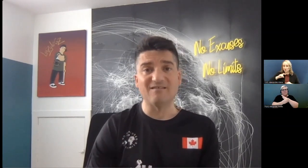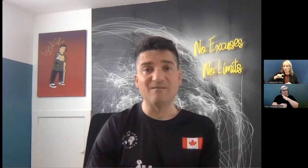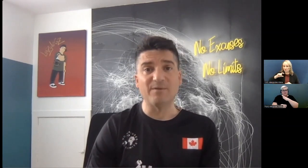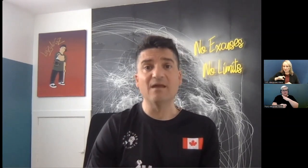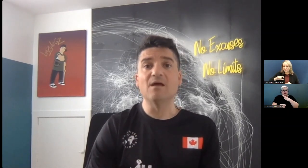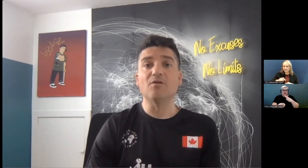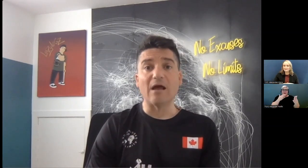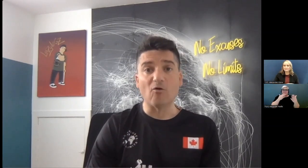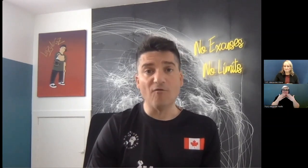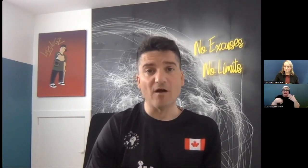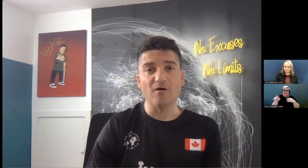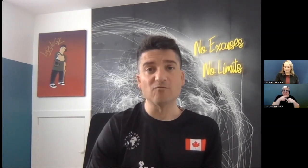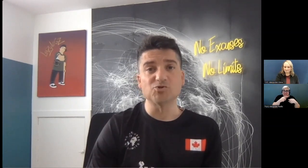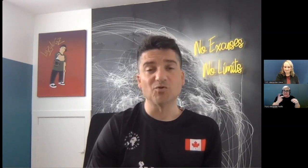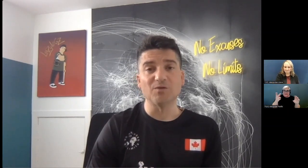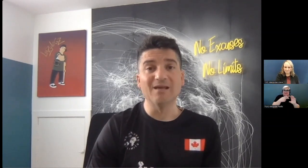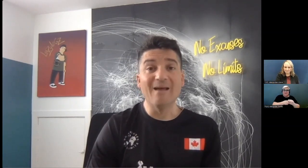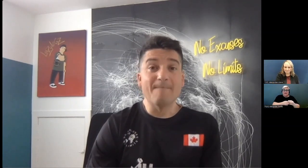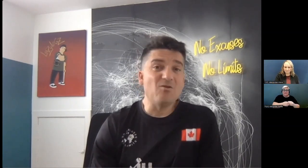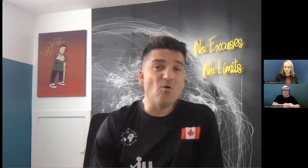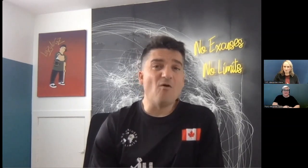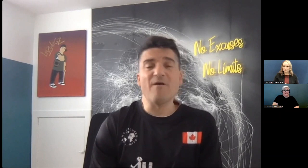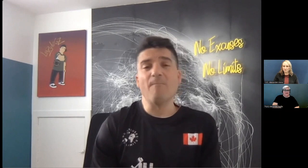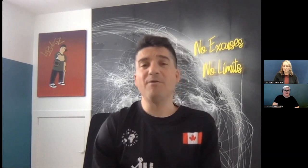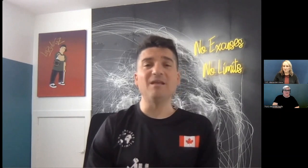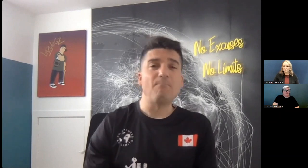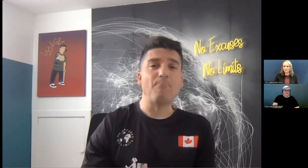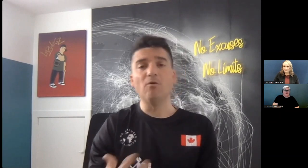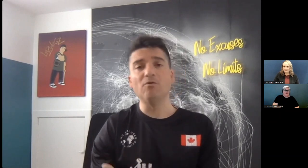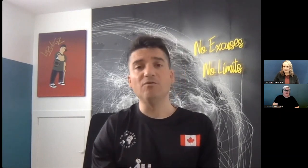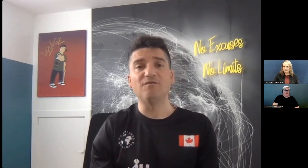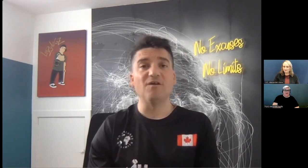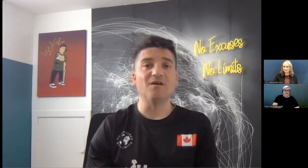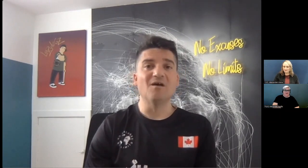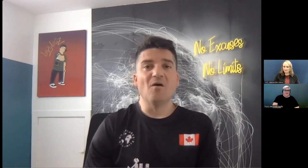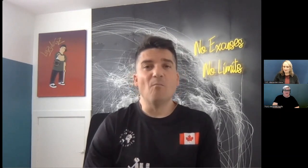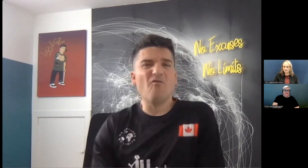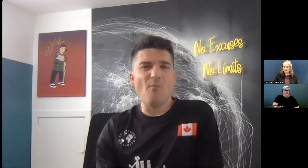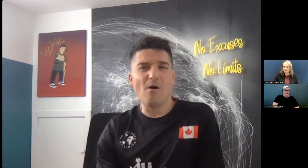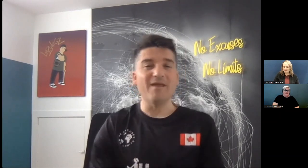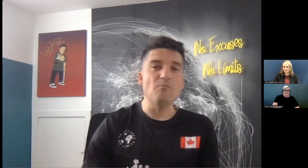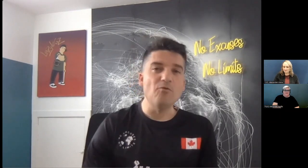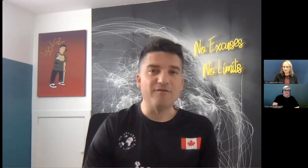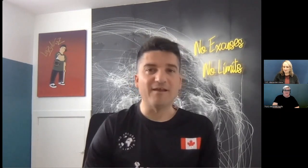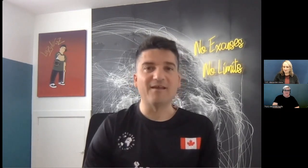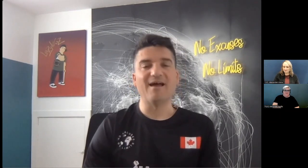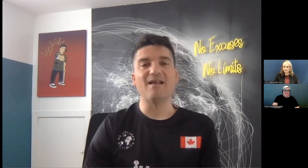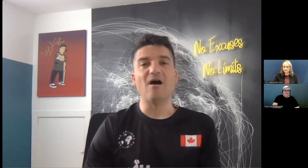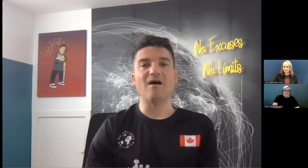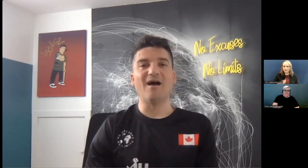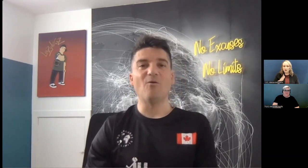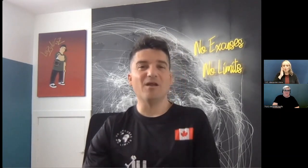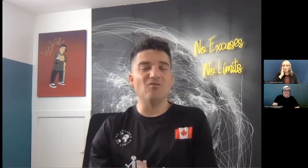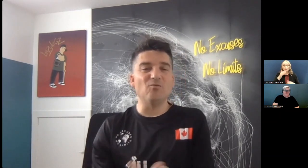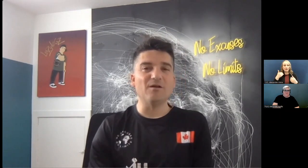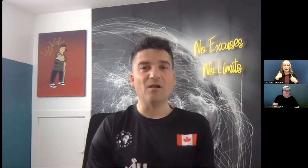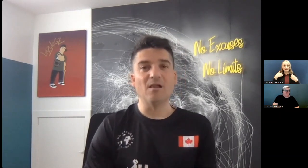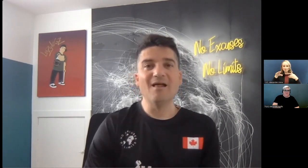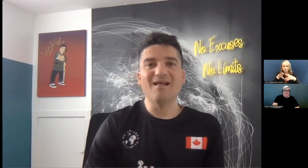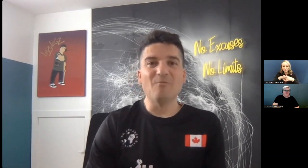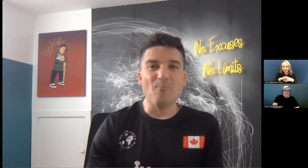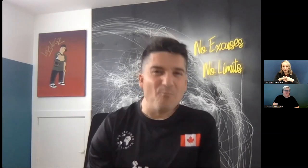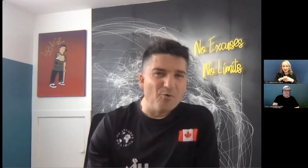a participé dans la Thank you for participating in this conference today. We're going to have a break with